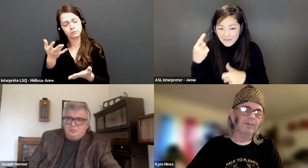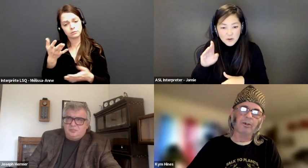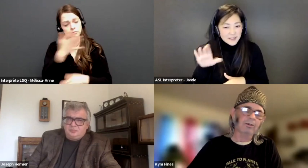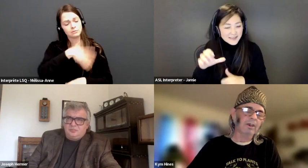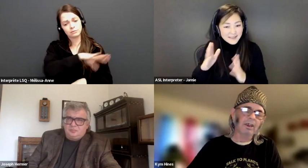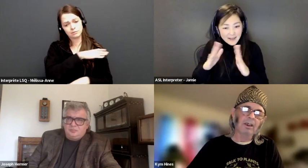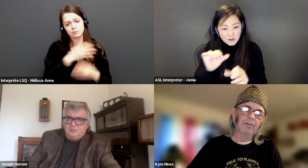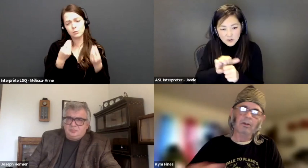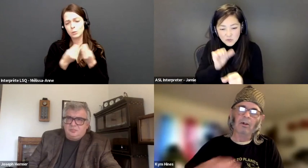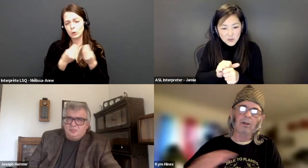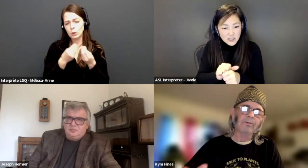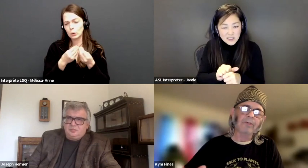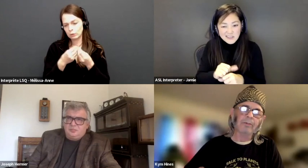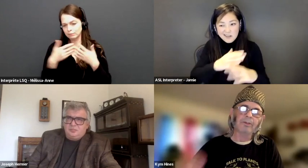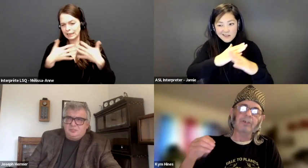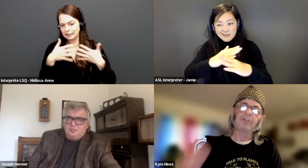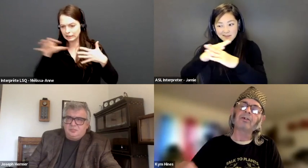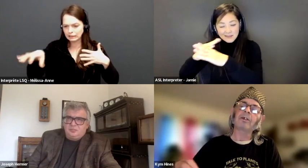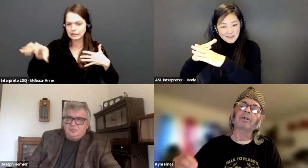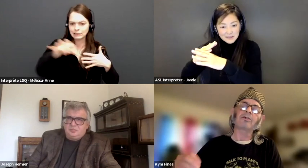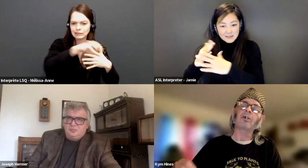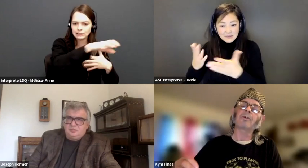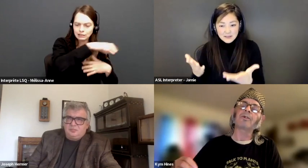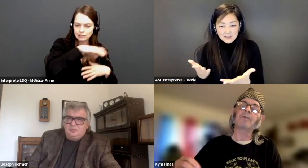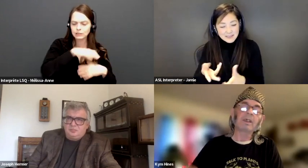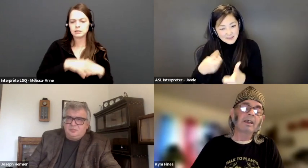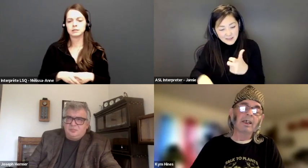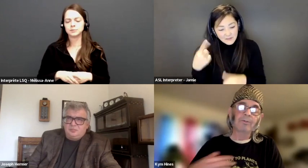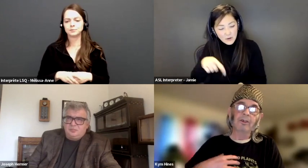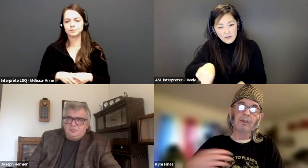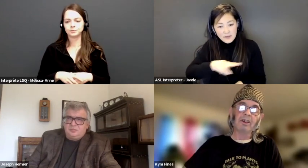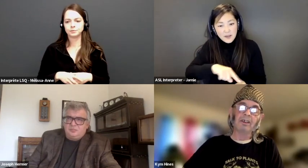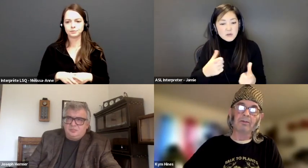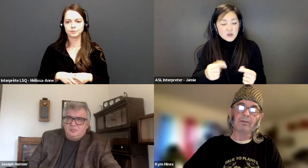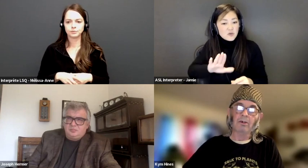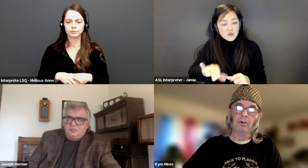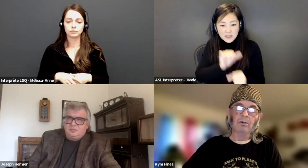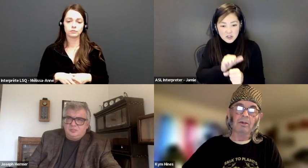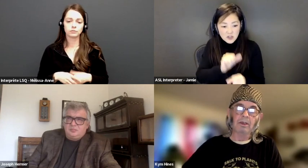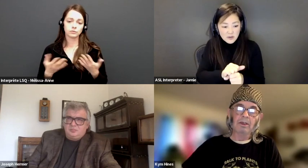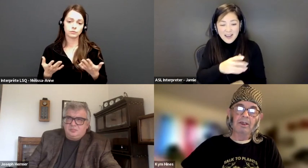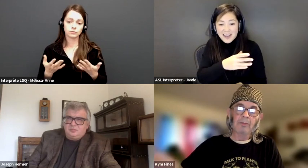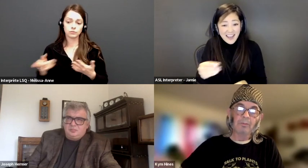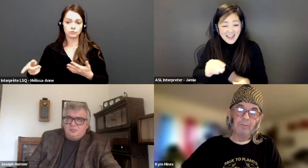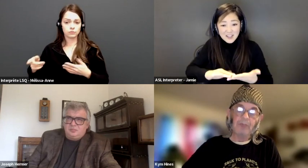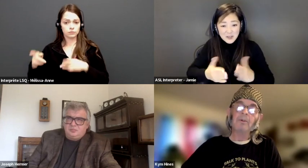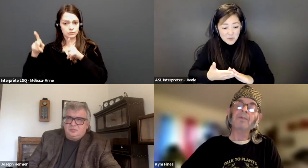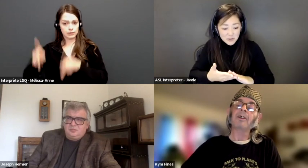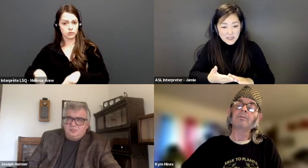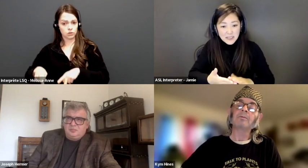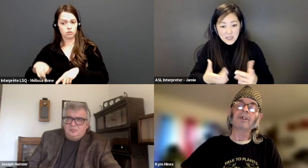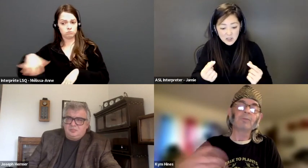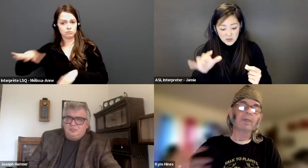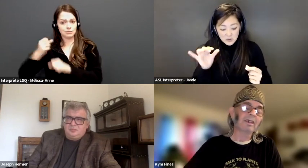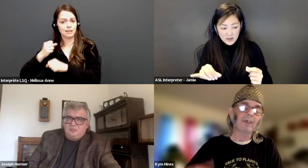very difficult for all of them to do their jobs, and for community to even go and be with